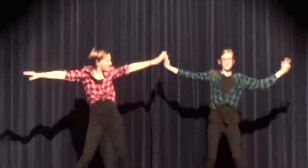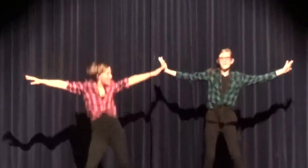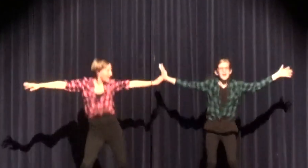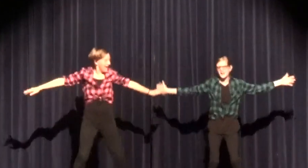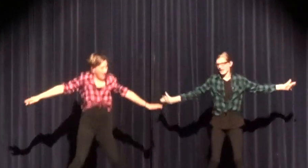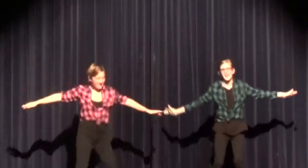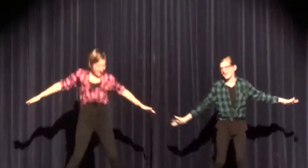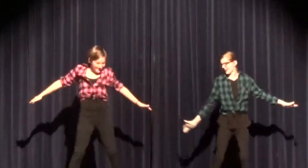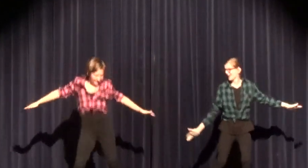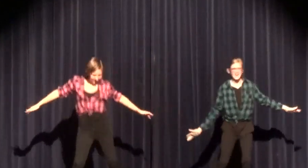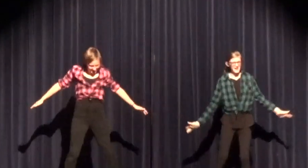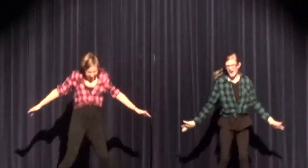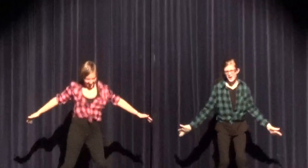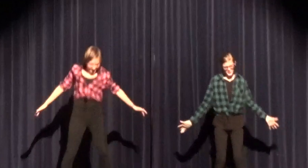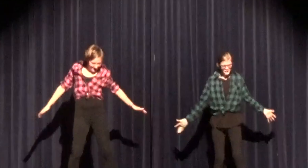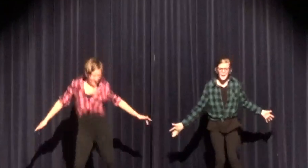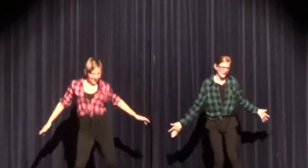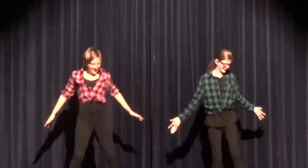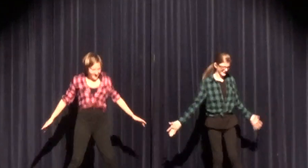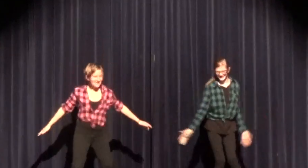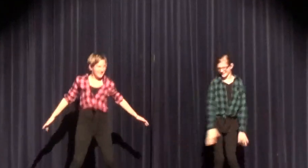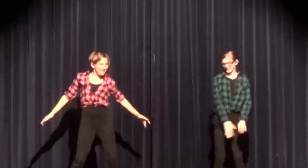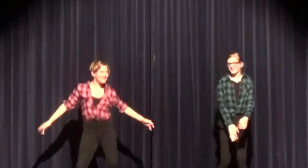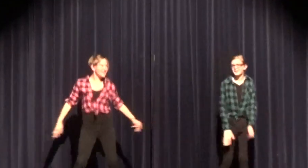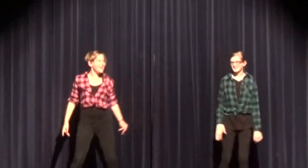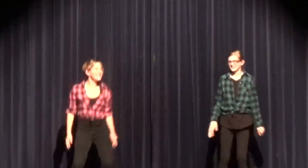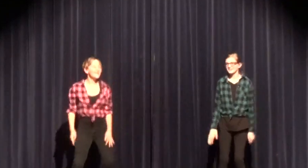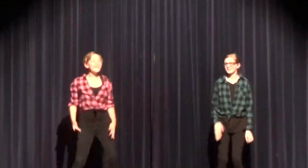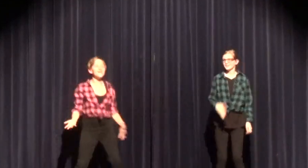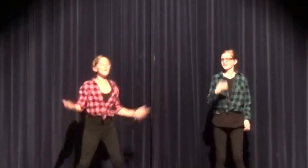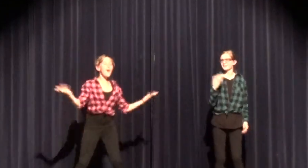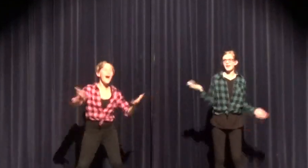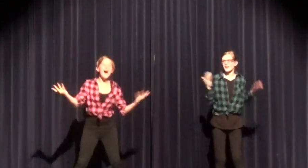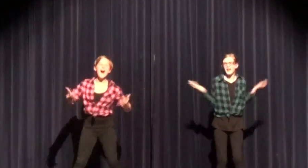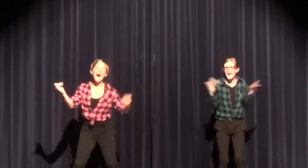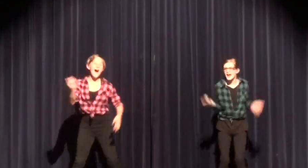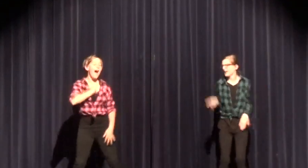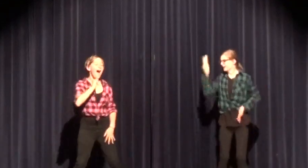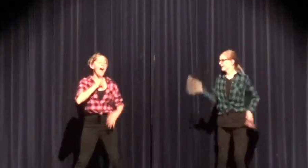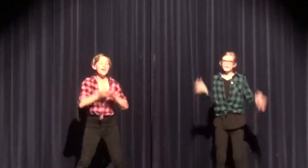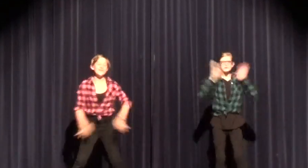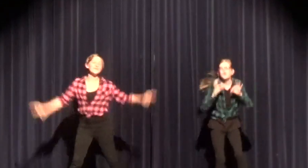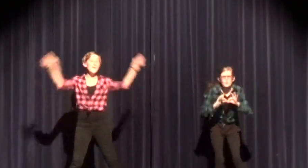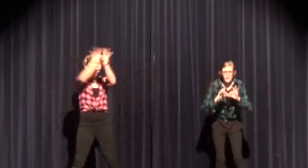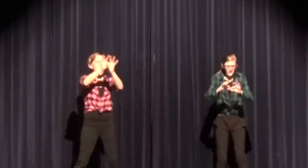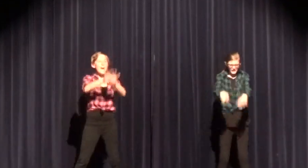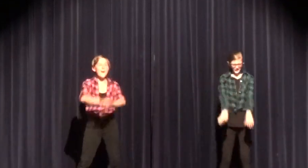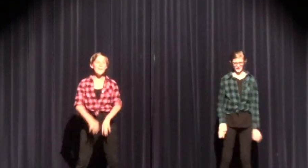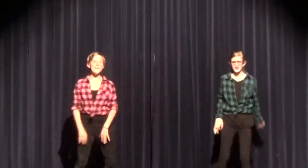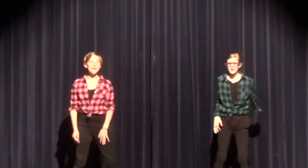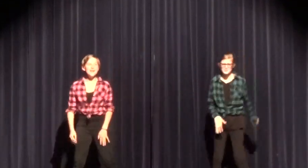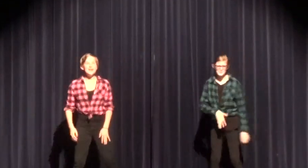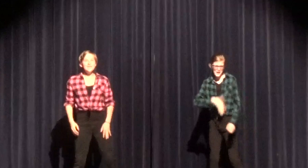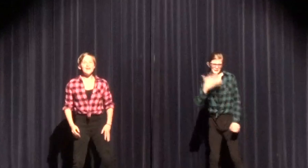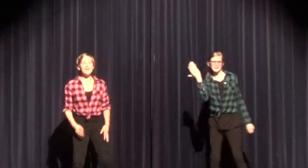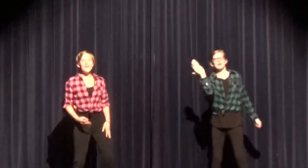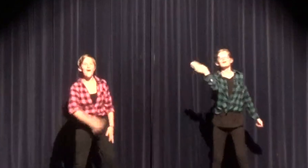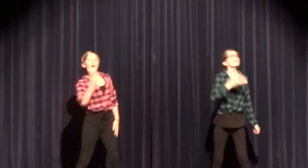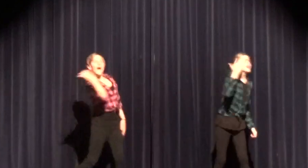a firework, come on show them firework, make them go